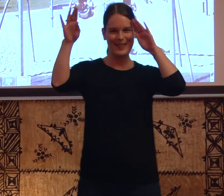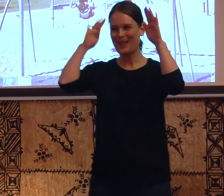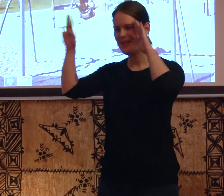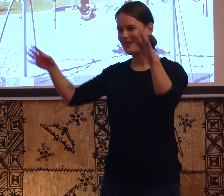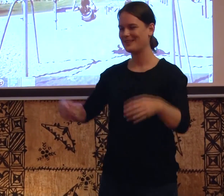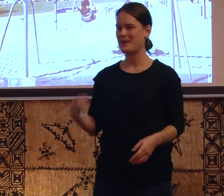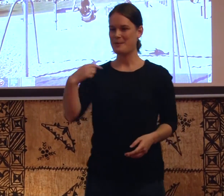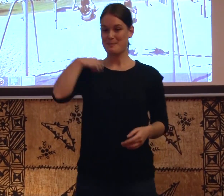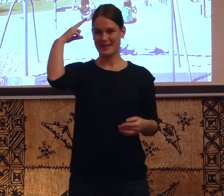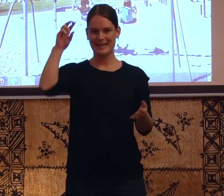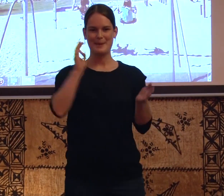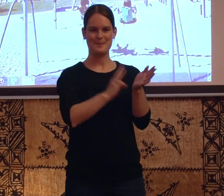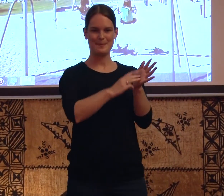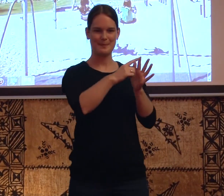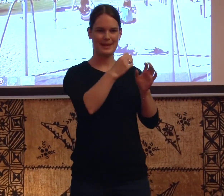Hello all.